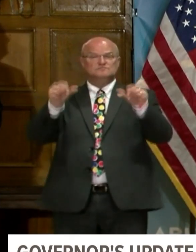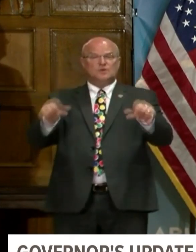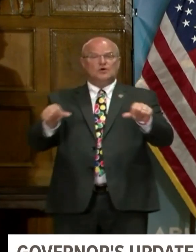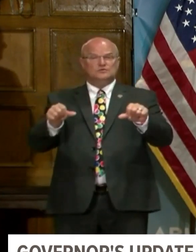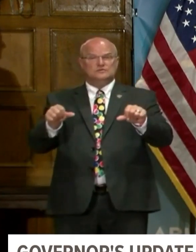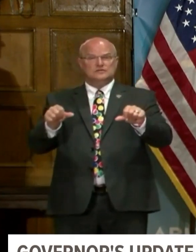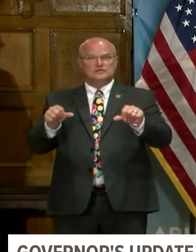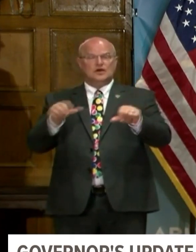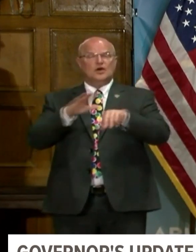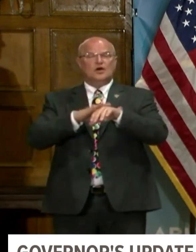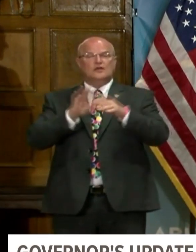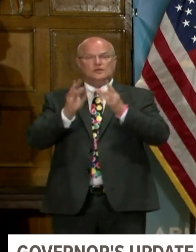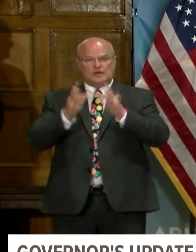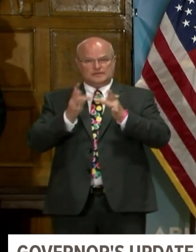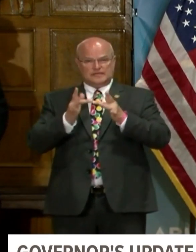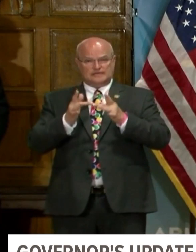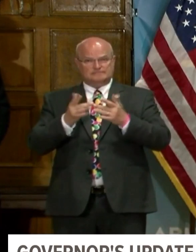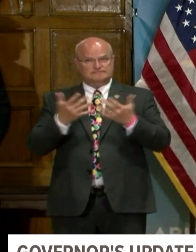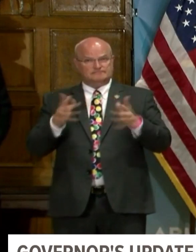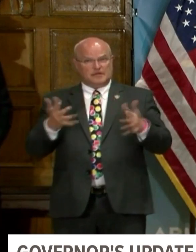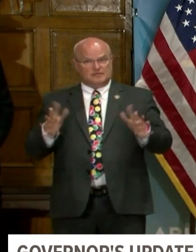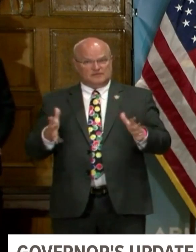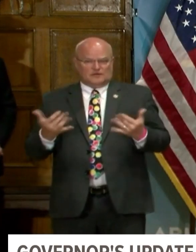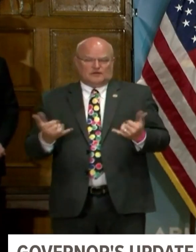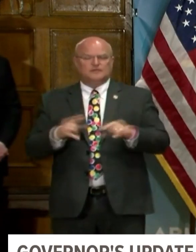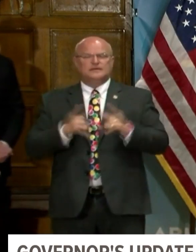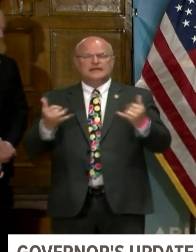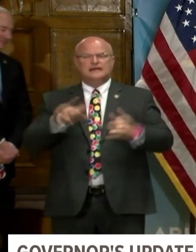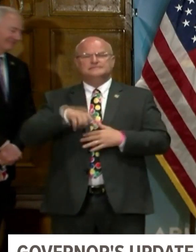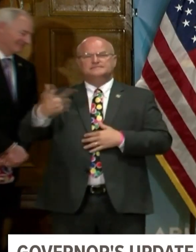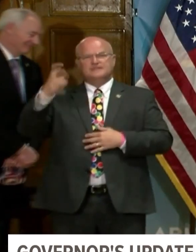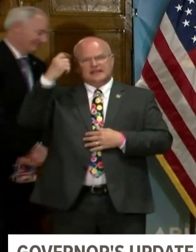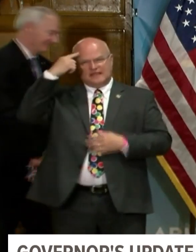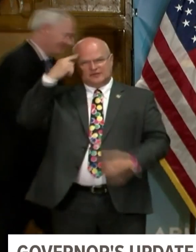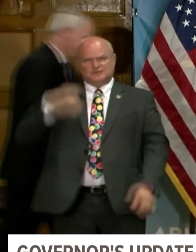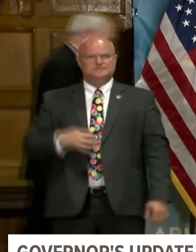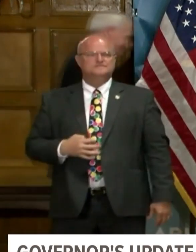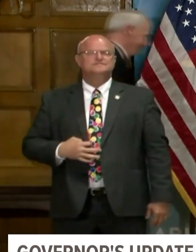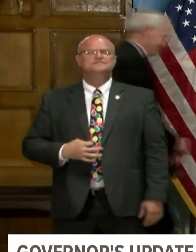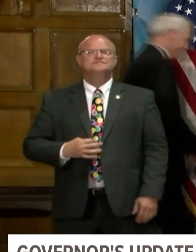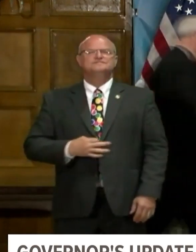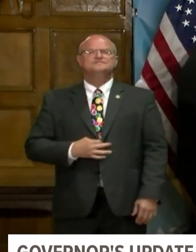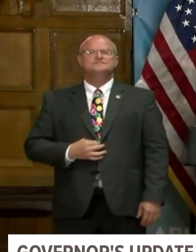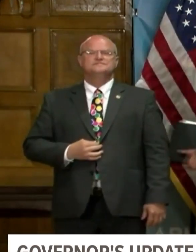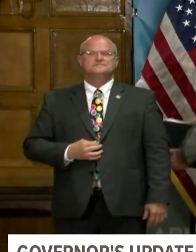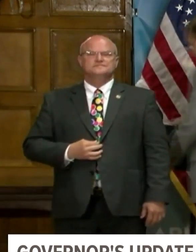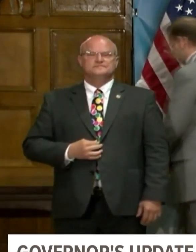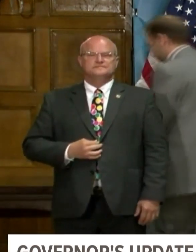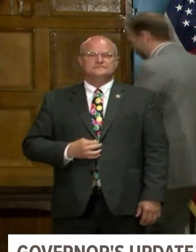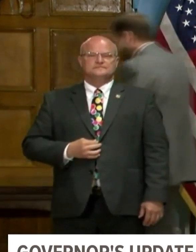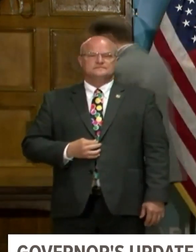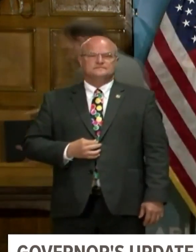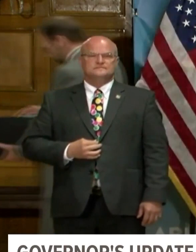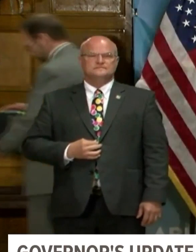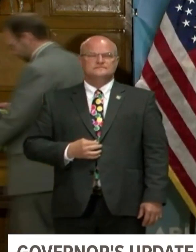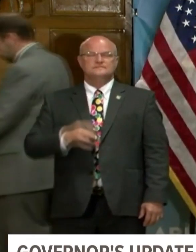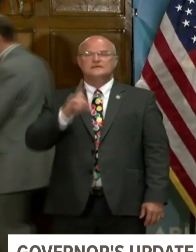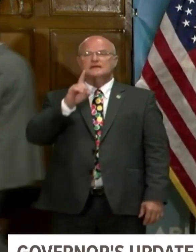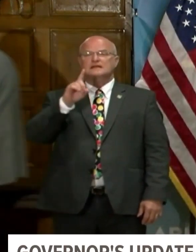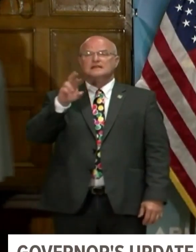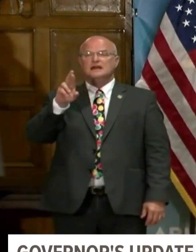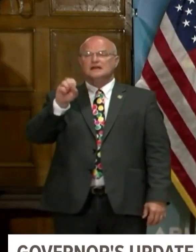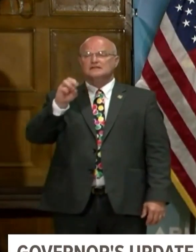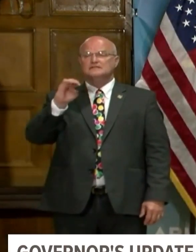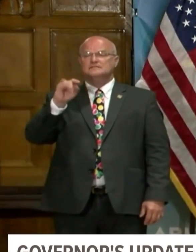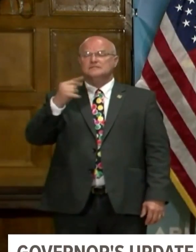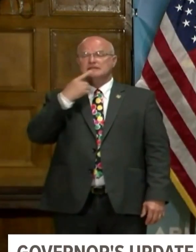posted if it's not already been. With that, I'll turn it back over to the governor. Dr. Smith